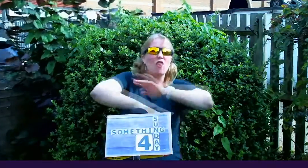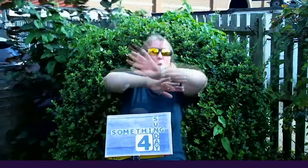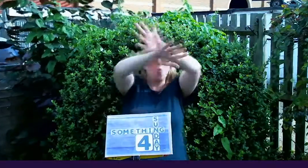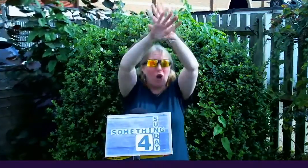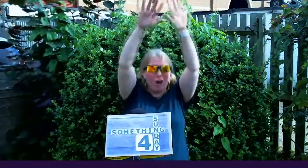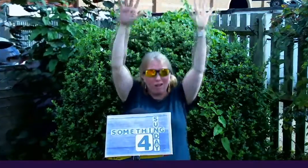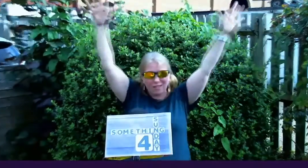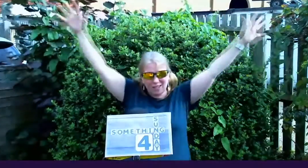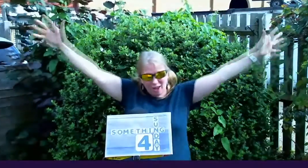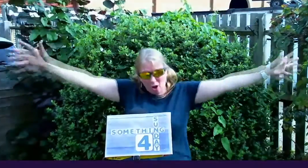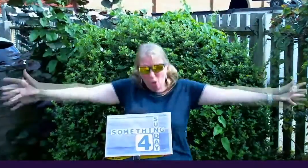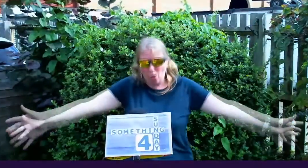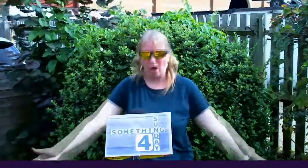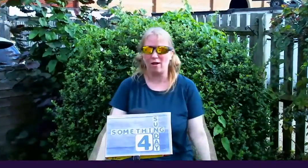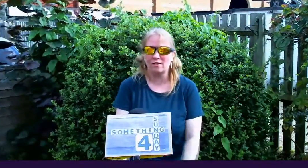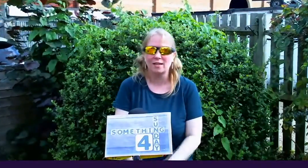The world, so the whole world.